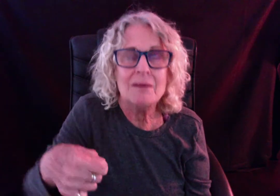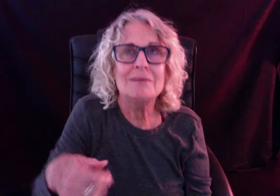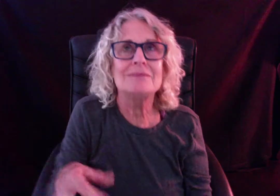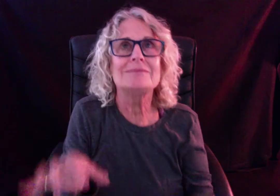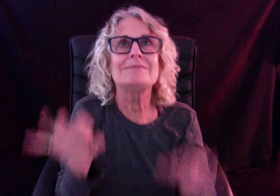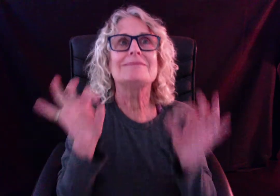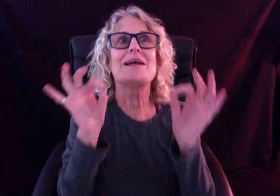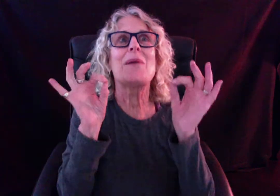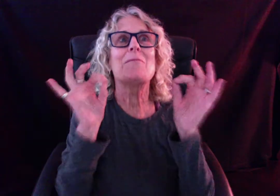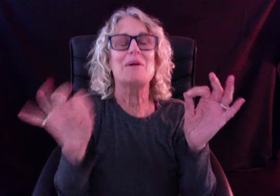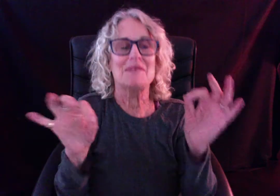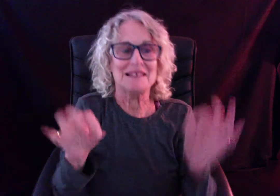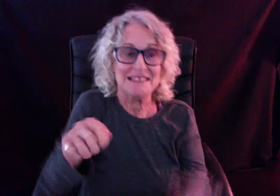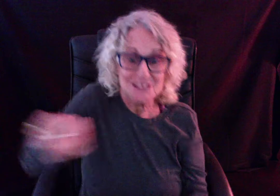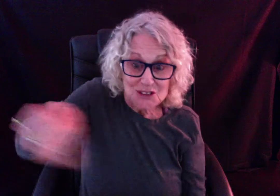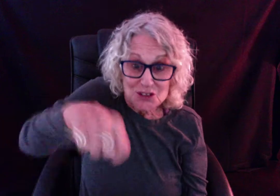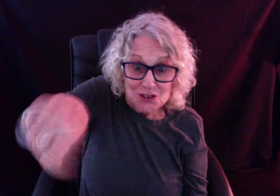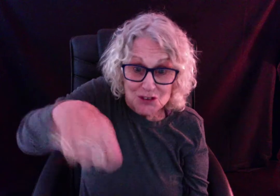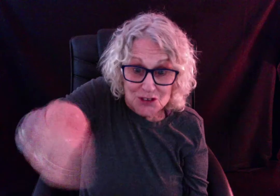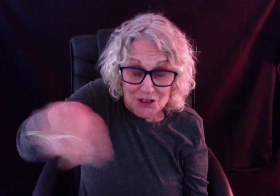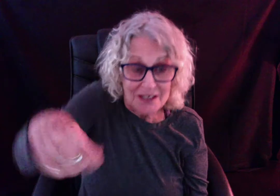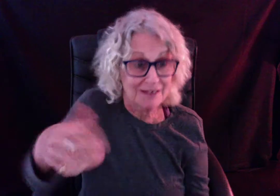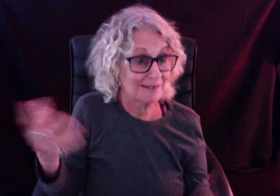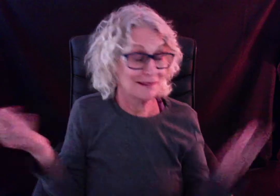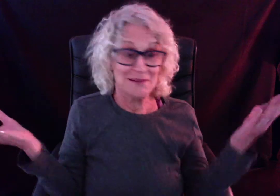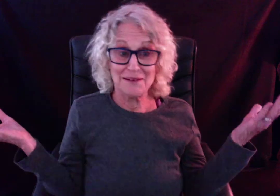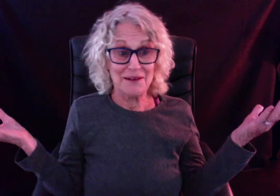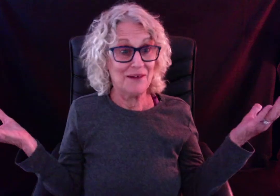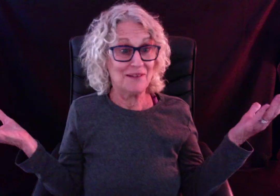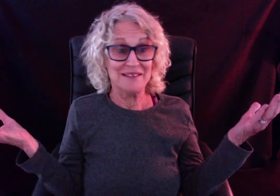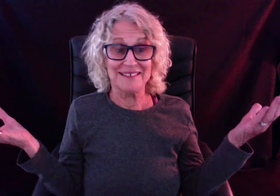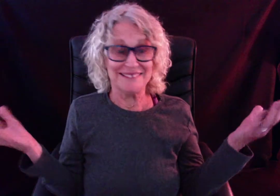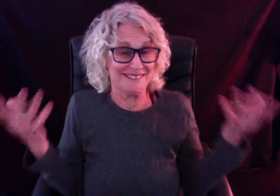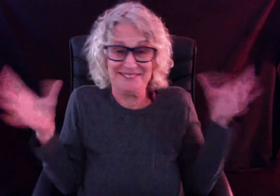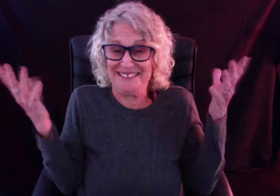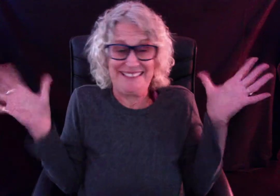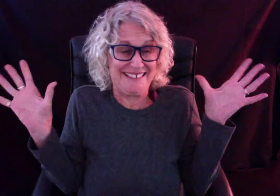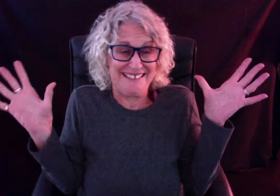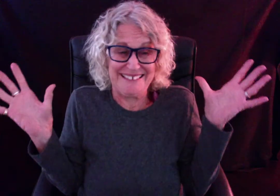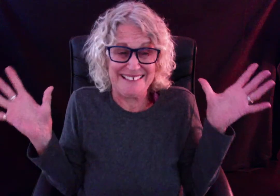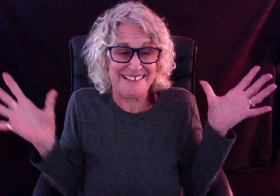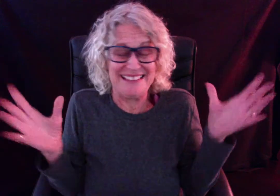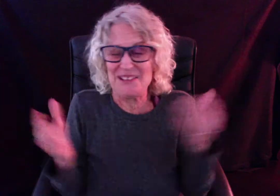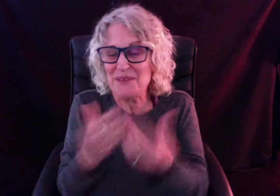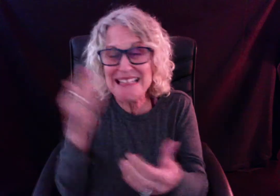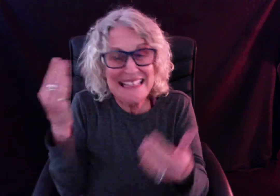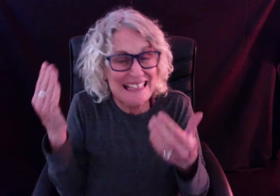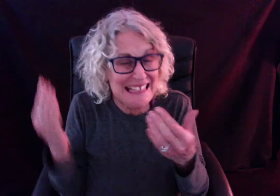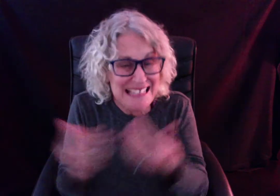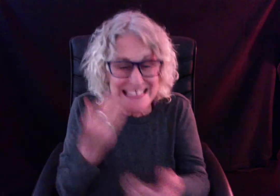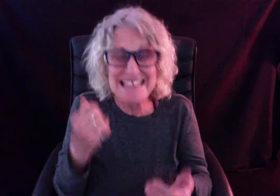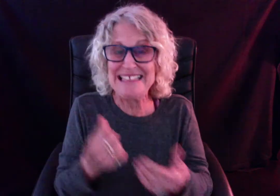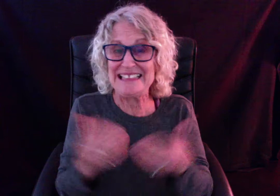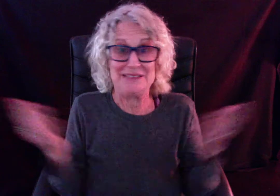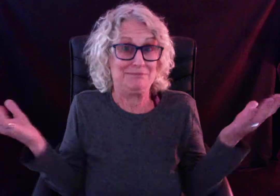Stirred that up. And there you go. You're done. It's so easy. Just leave it there.